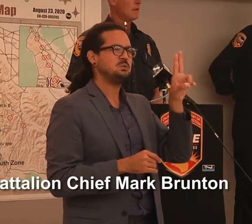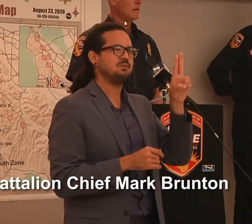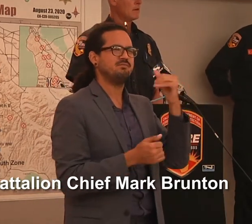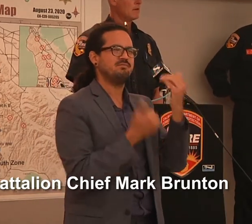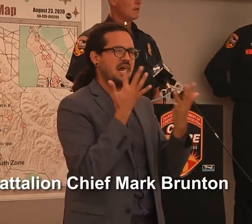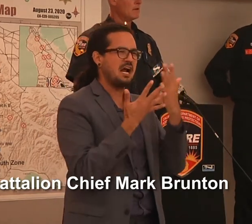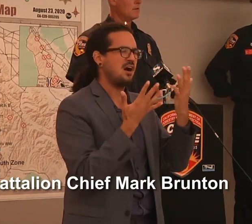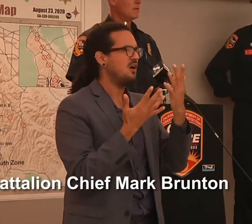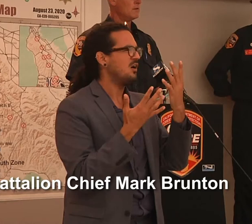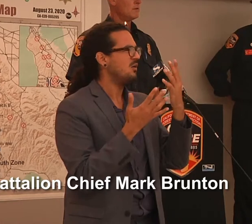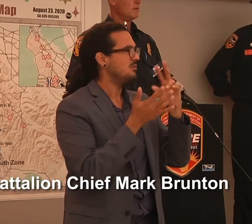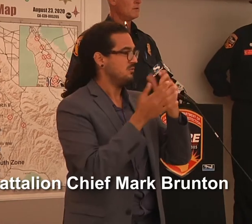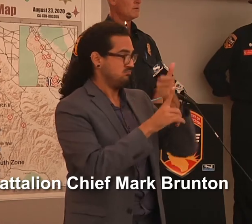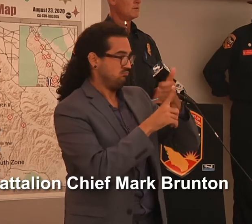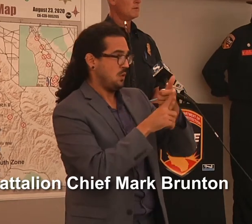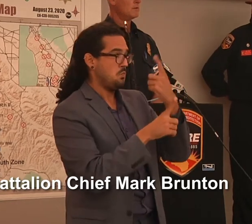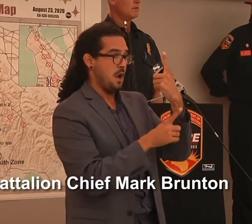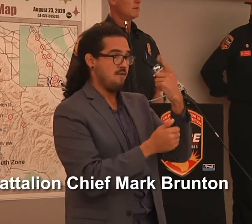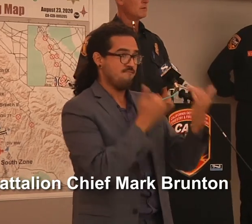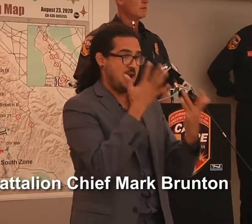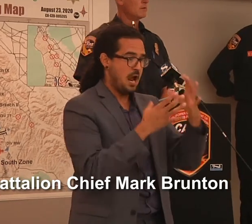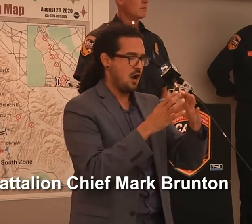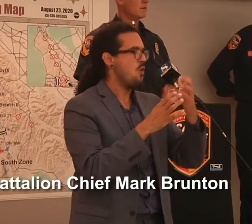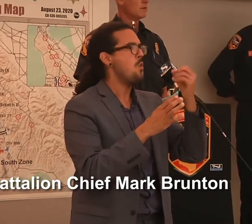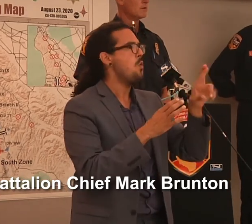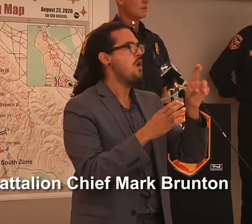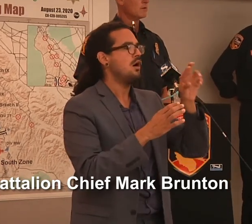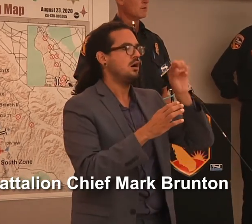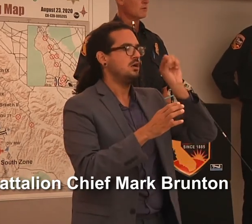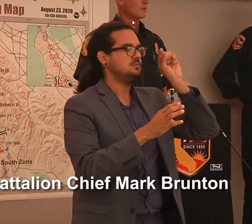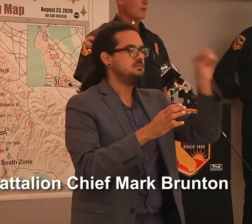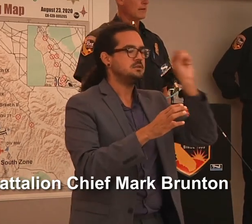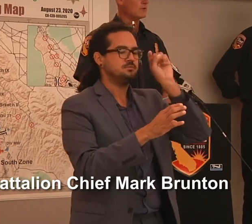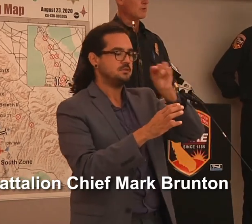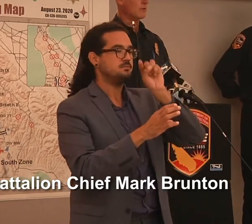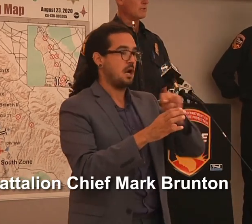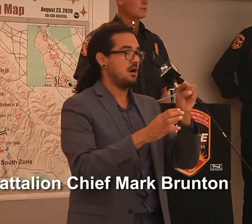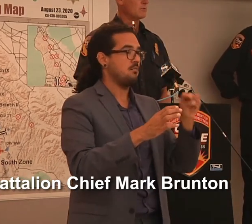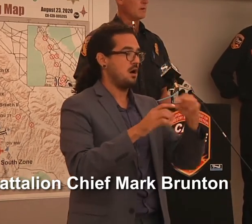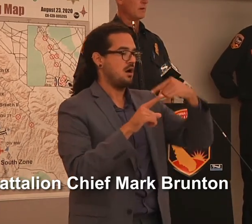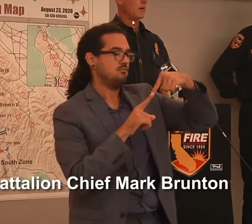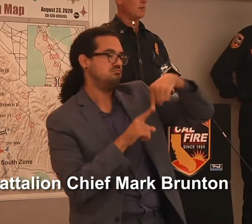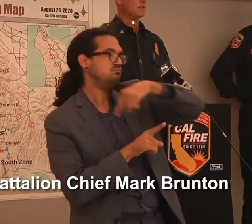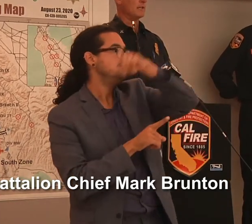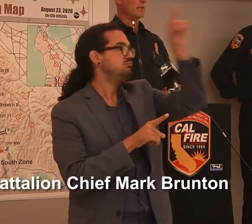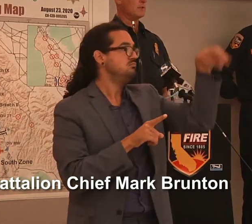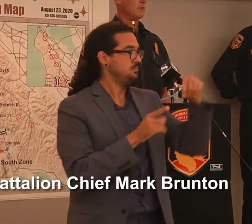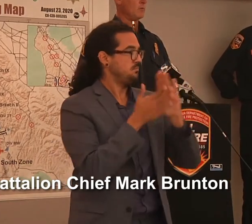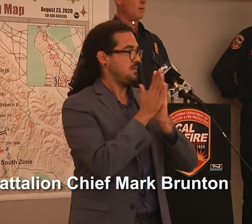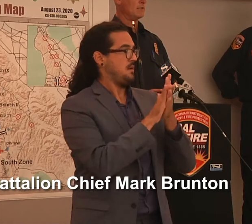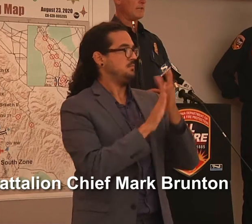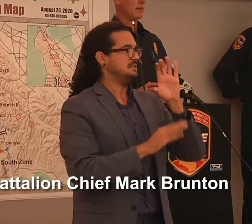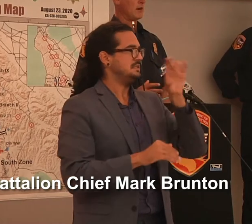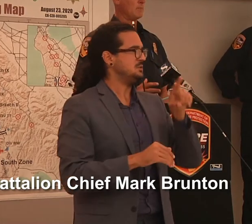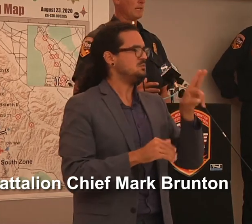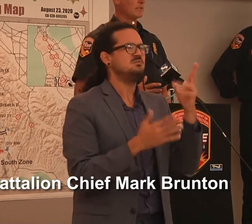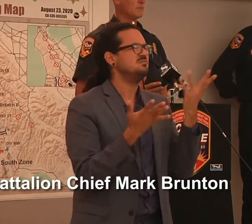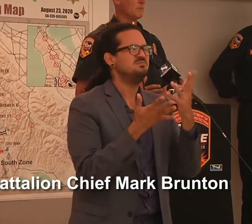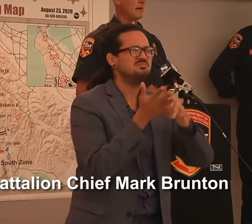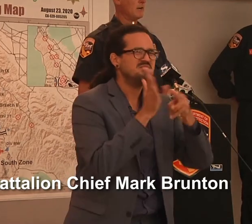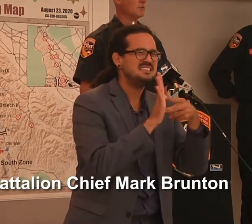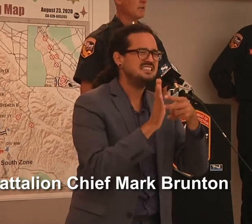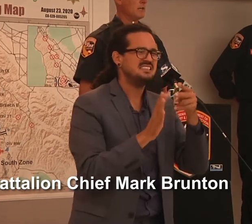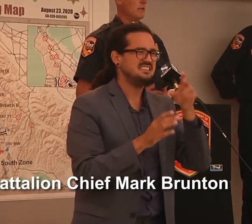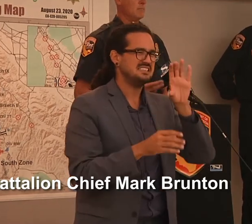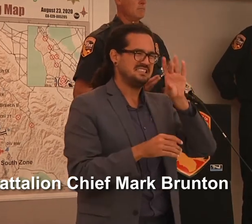case, or is there still a variety of fires? Correct. So the question regards to, it was a complex